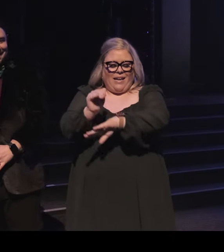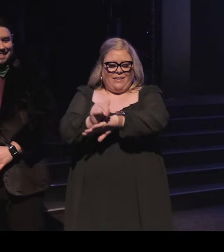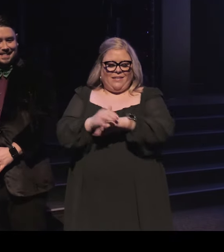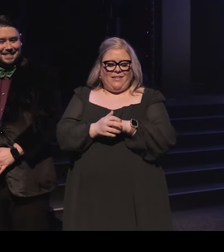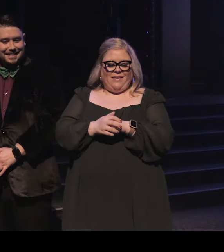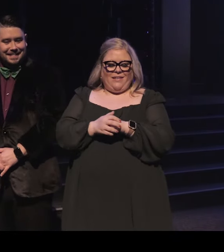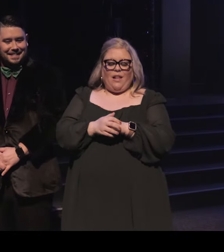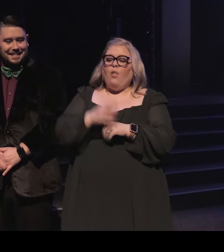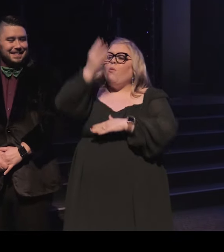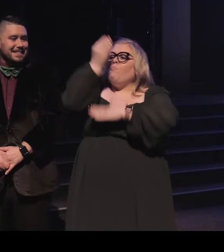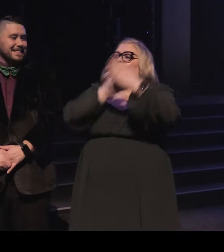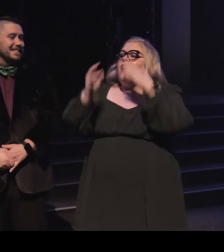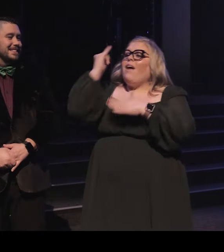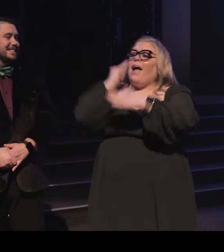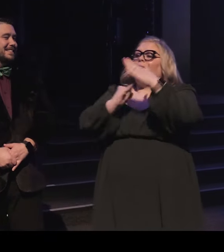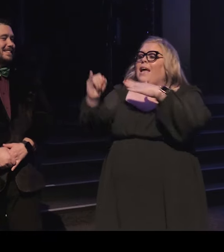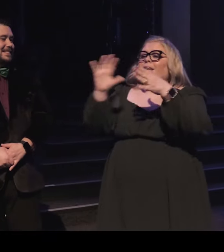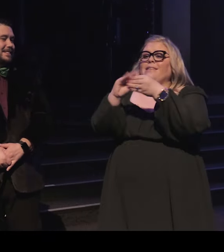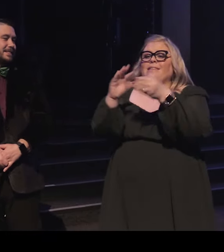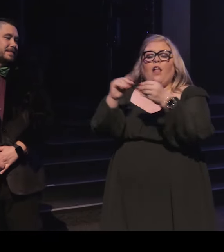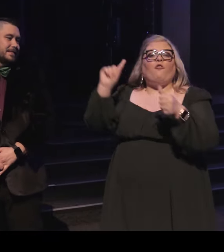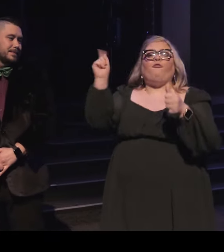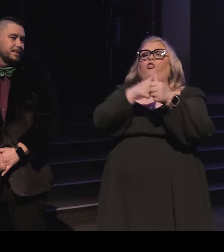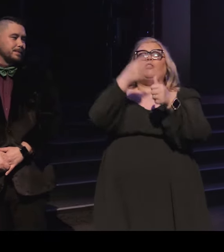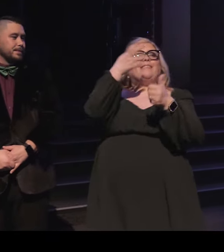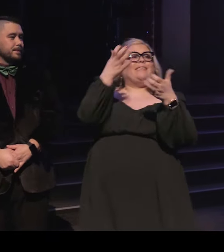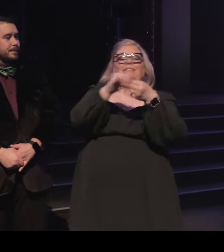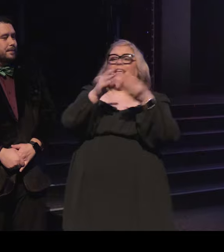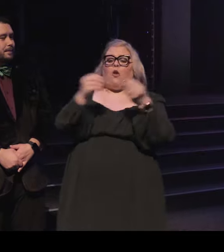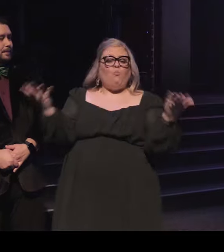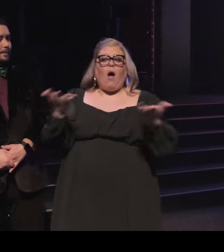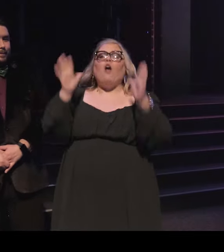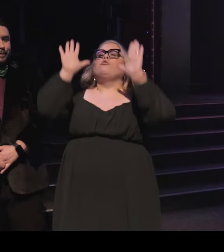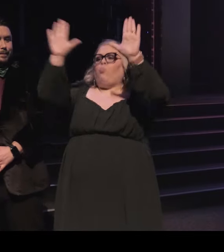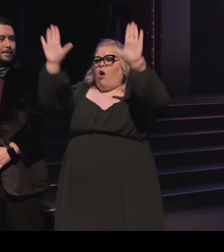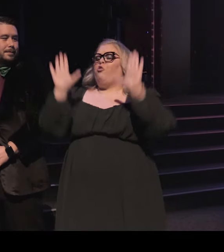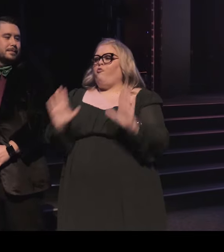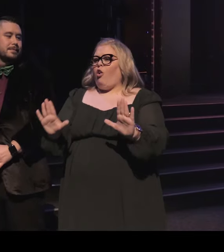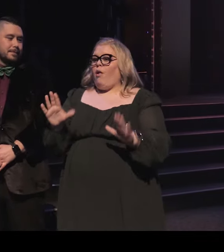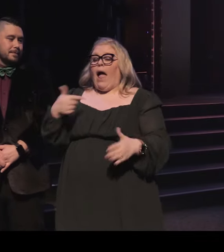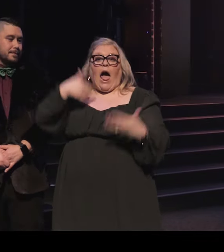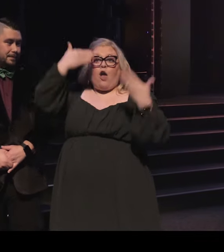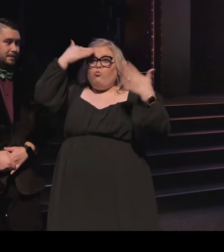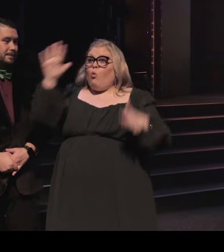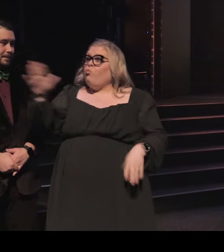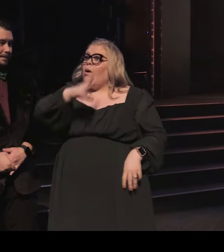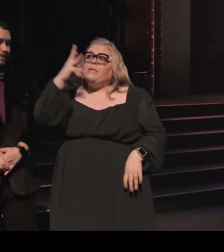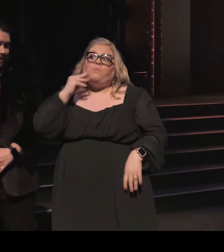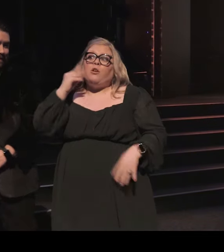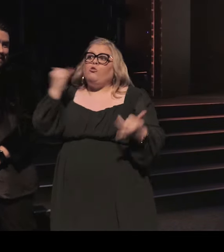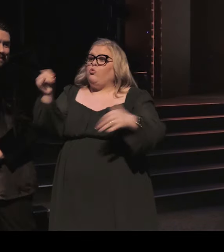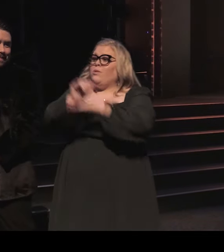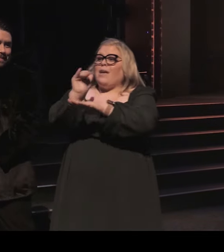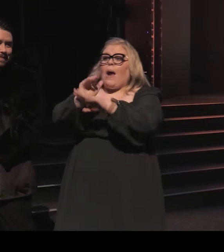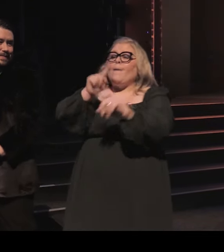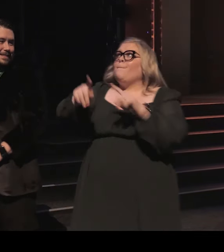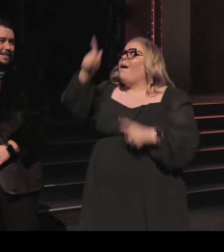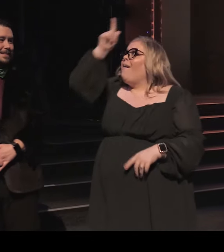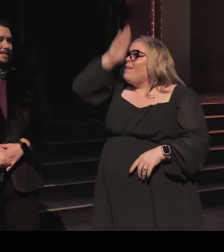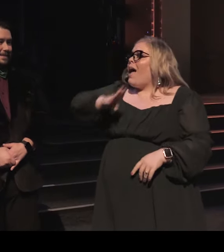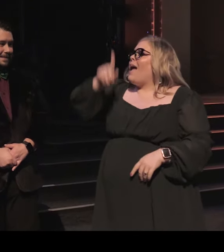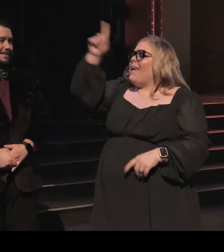the prophet Isaiah said he would be, the first thing they said he would be is wonderful. And I don't know where you're at tonight, but we have a God who's not just for